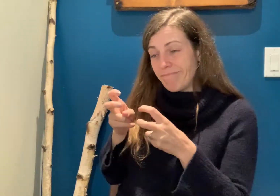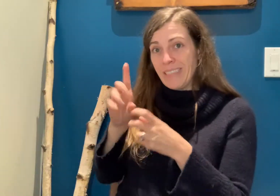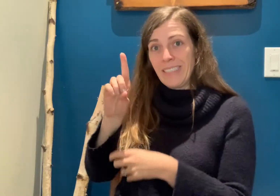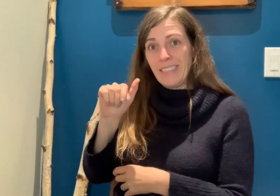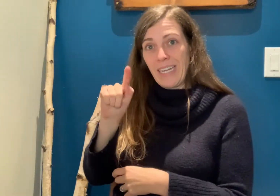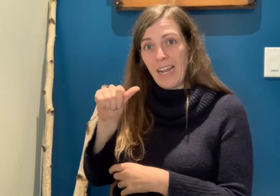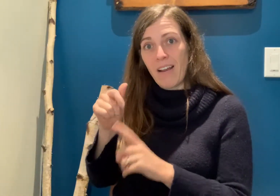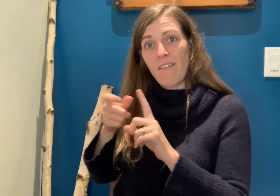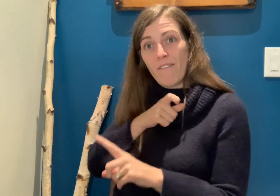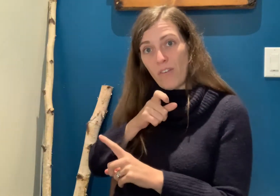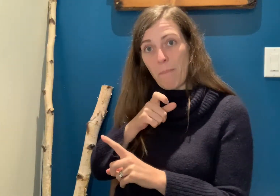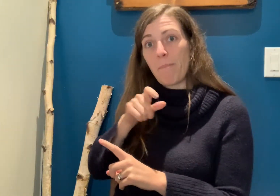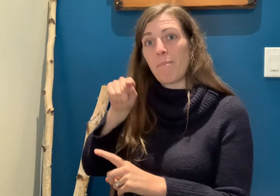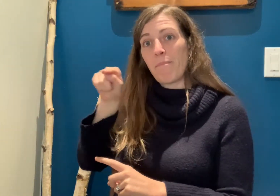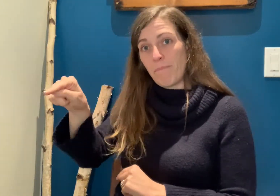done so far and how your analysis has proceeded.